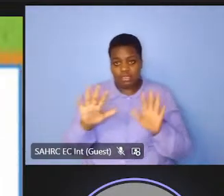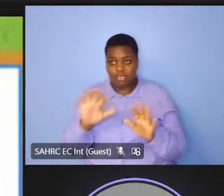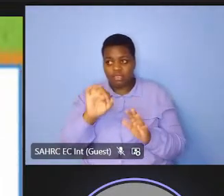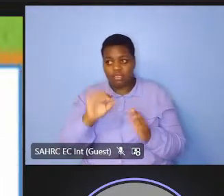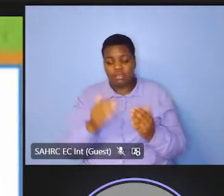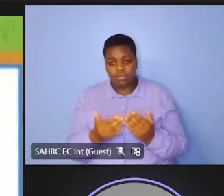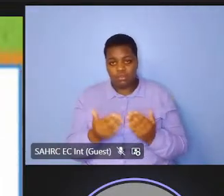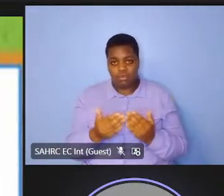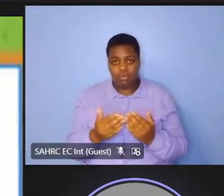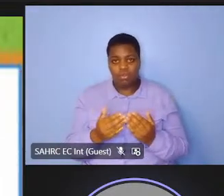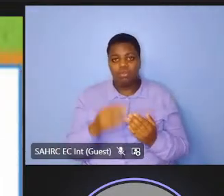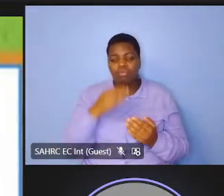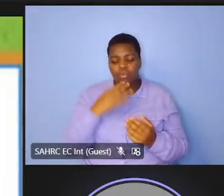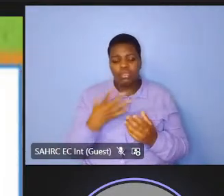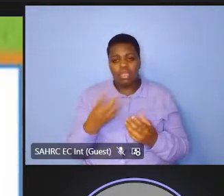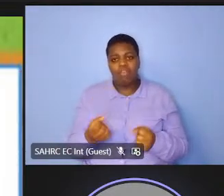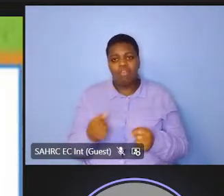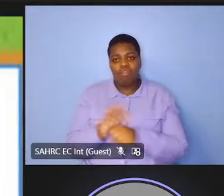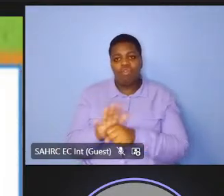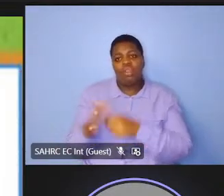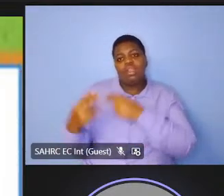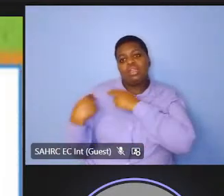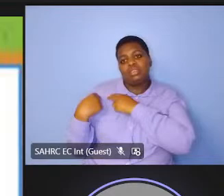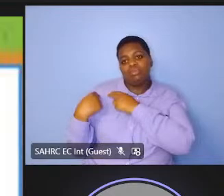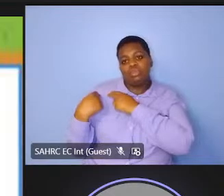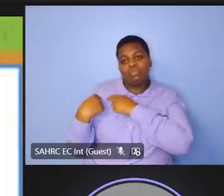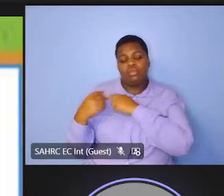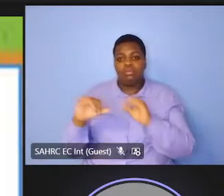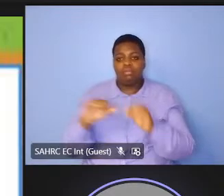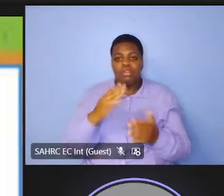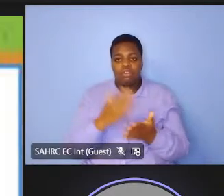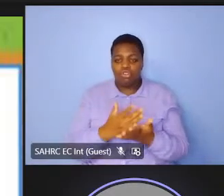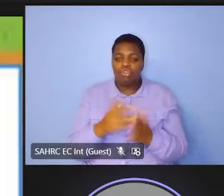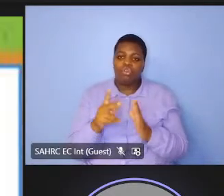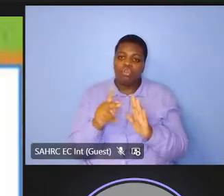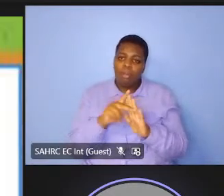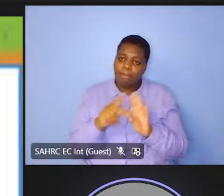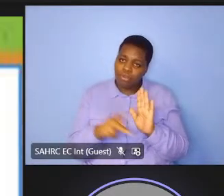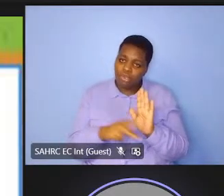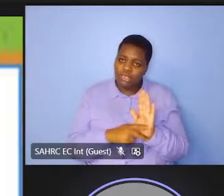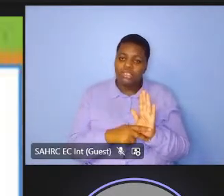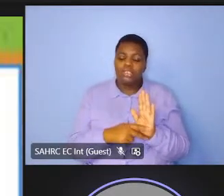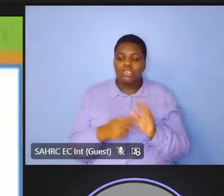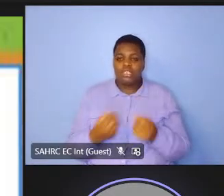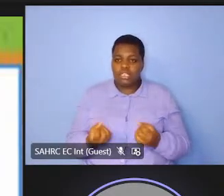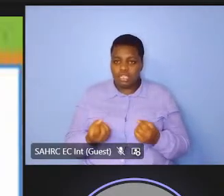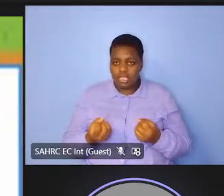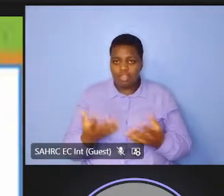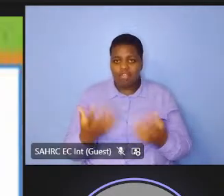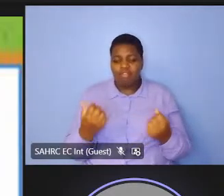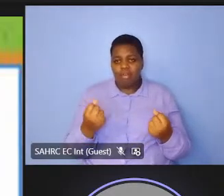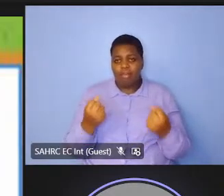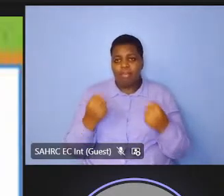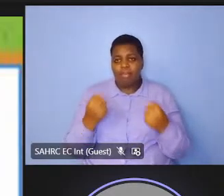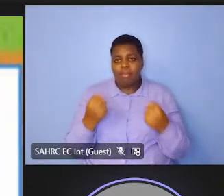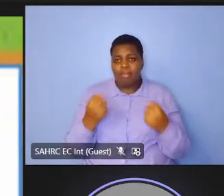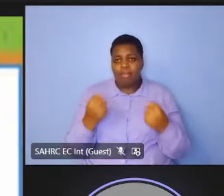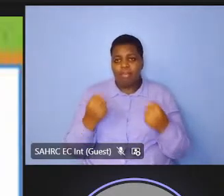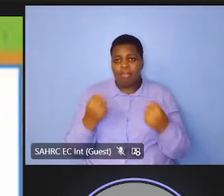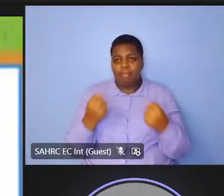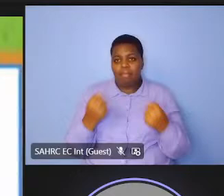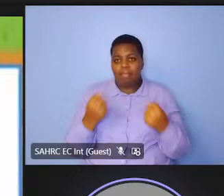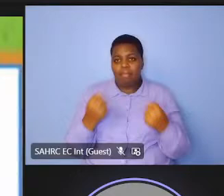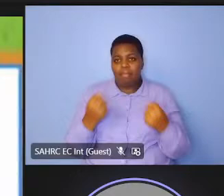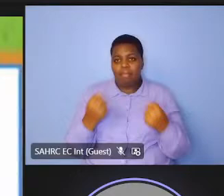gives the responsibility and power to make policies and code of conducts, gives this power to school governing bodies, this